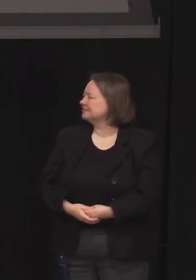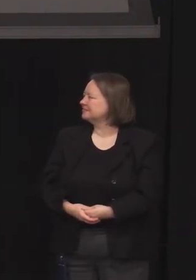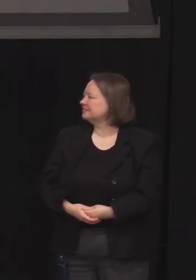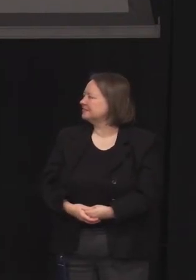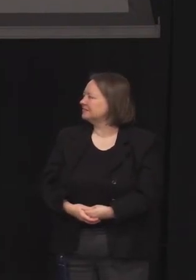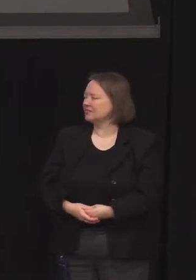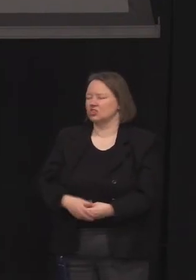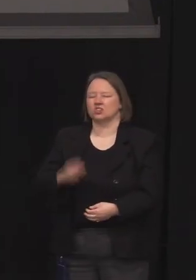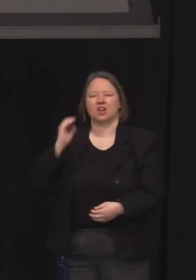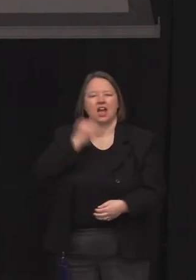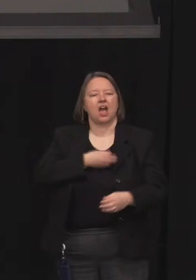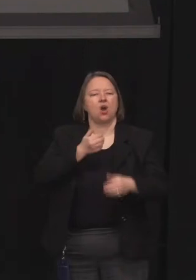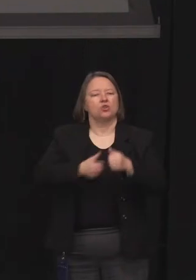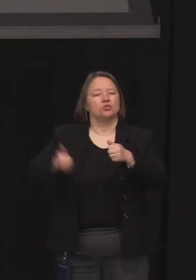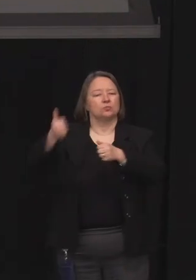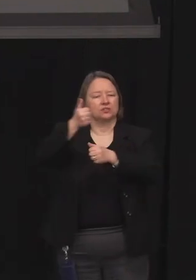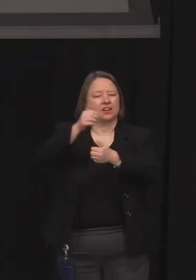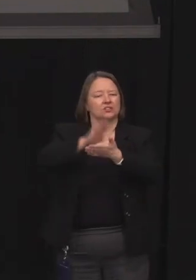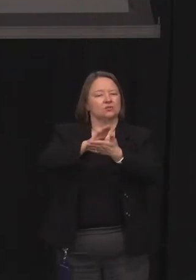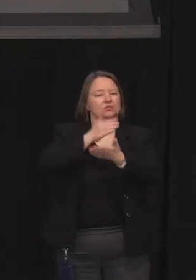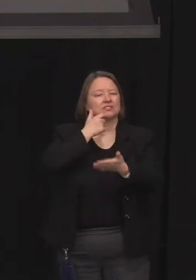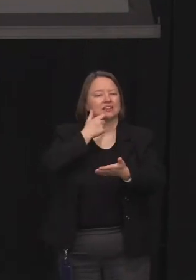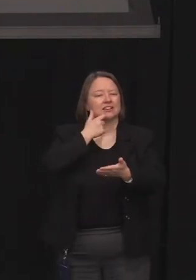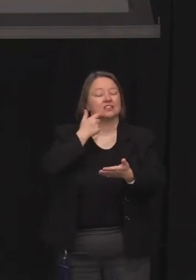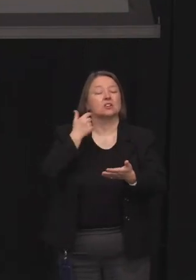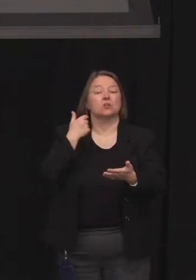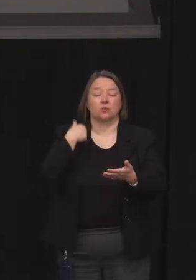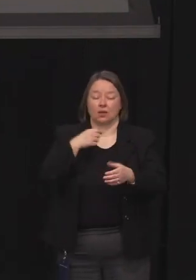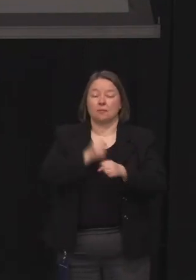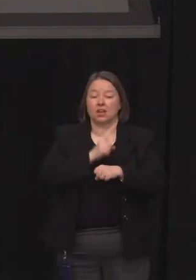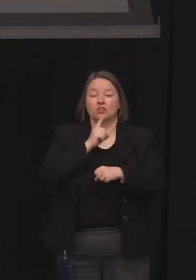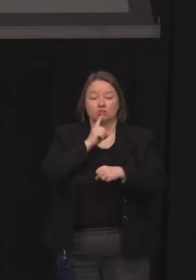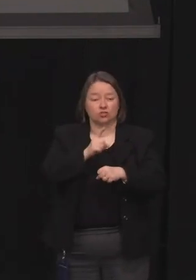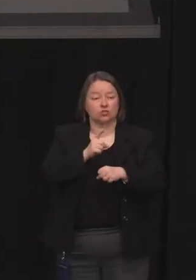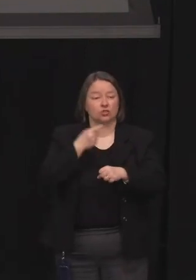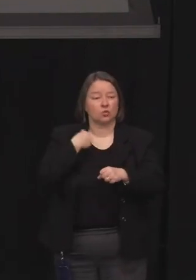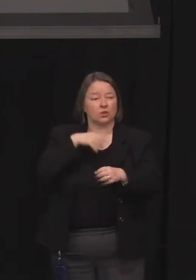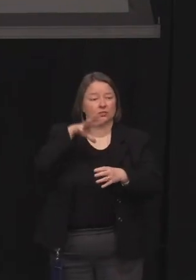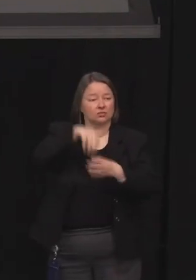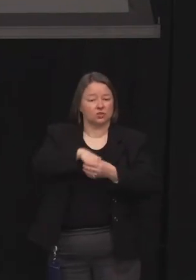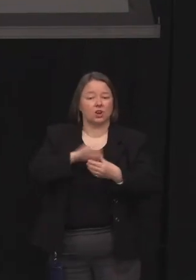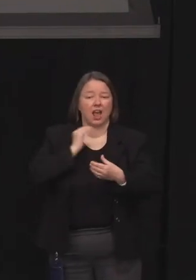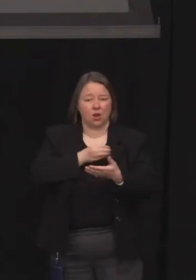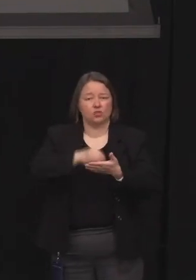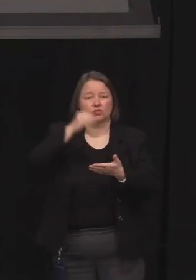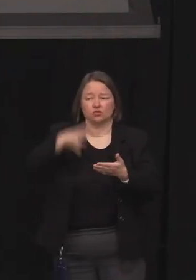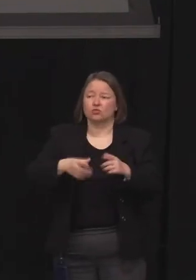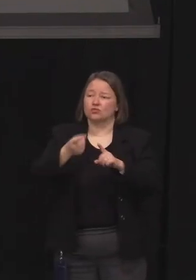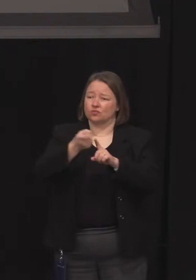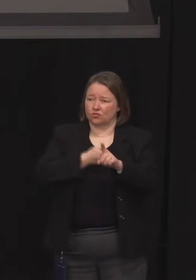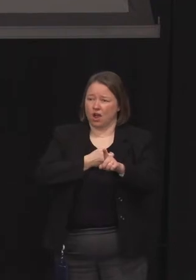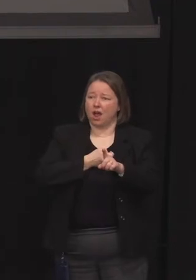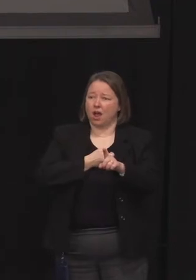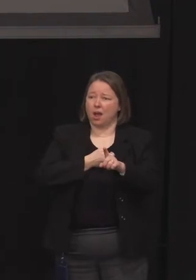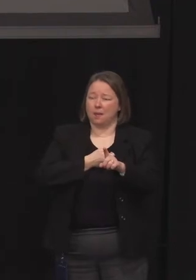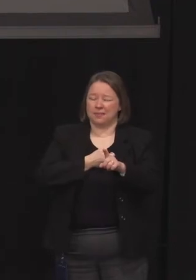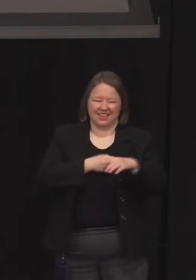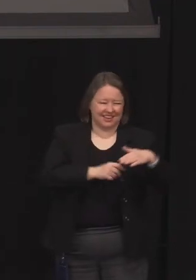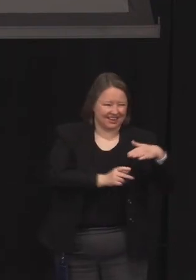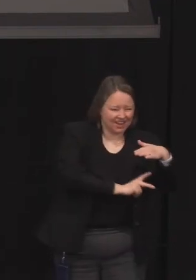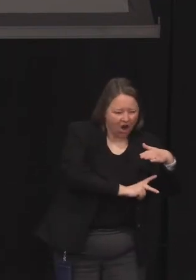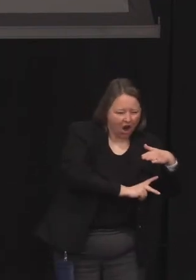So as our superintendent said, we made sure we incorporated our students from